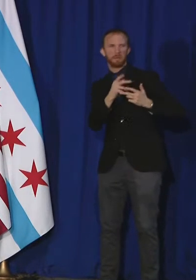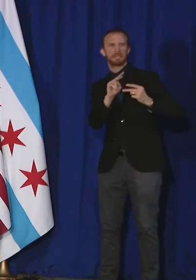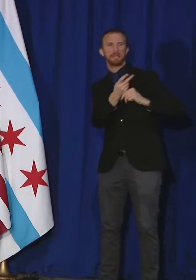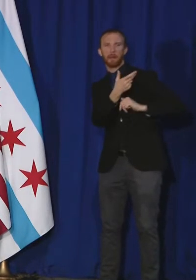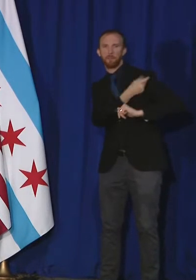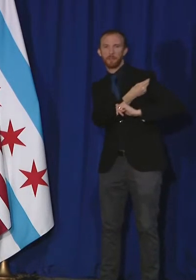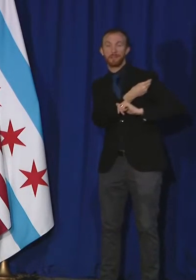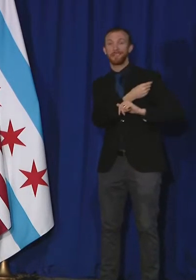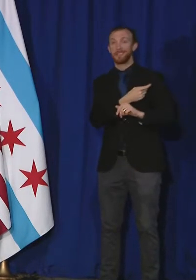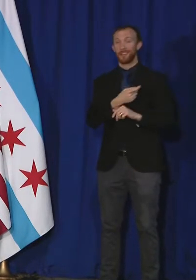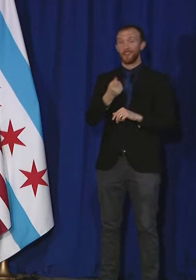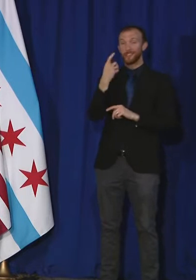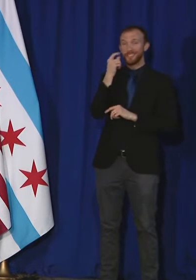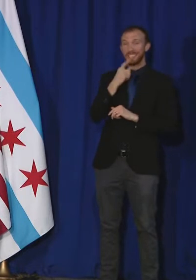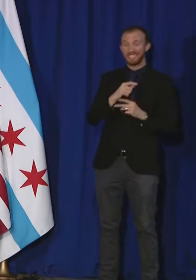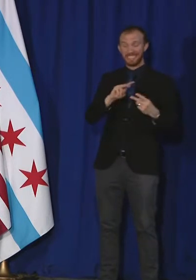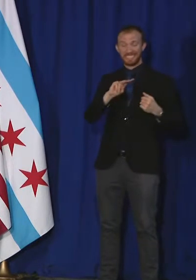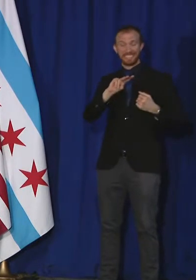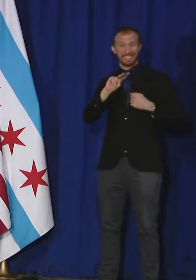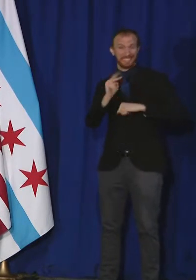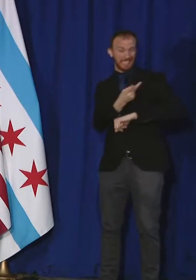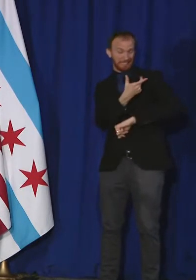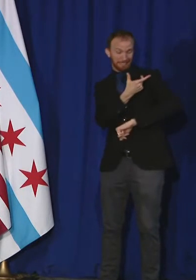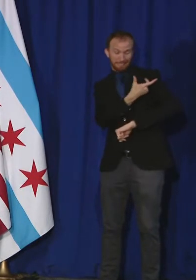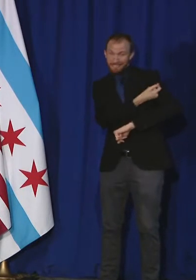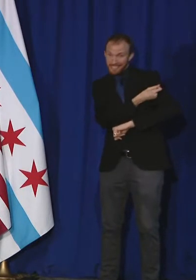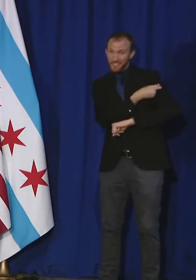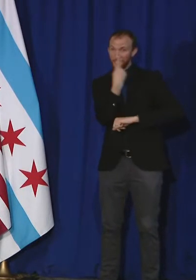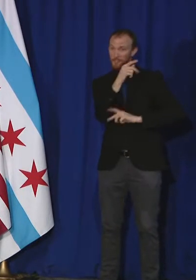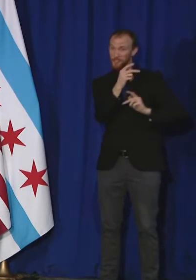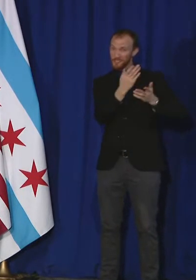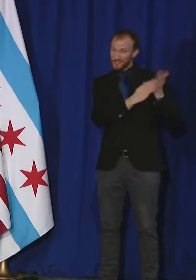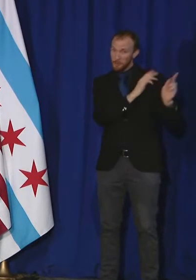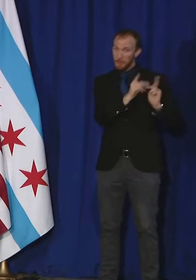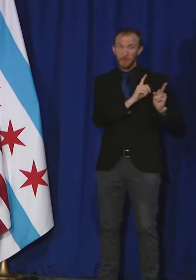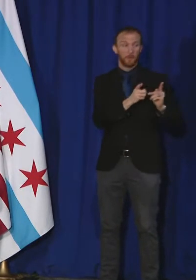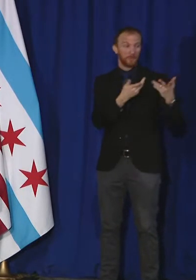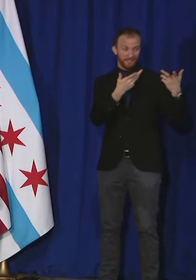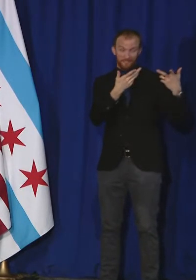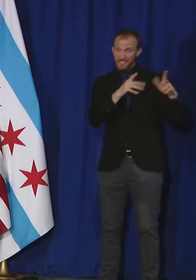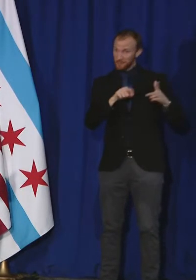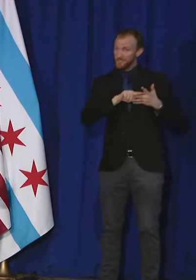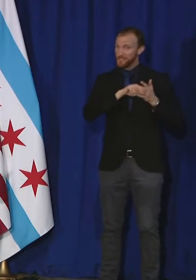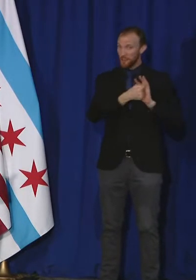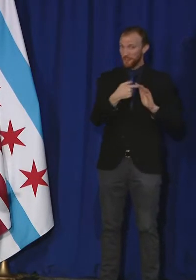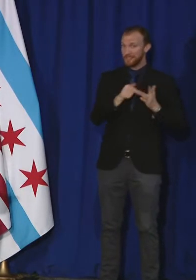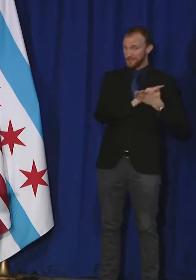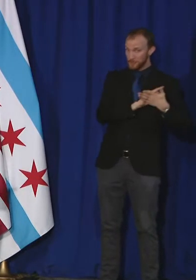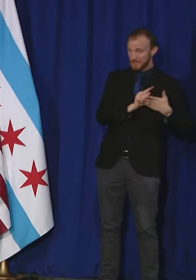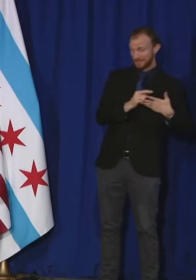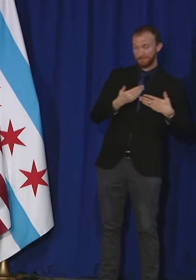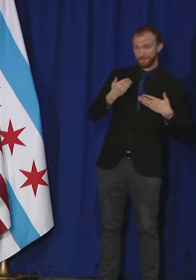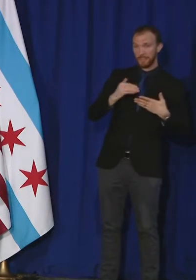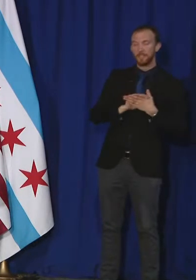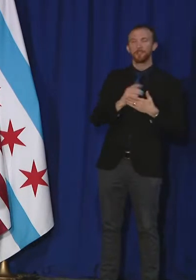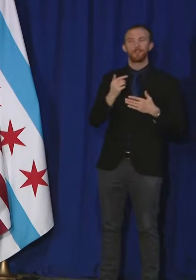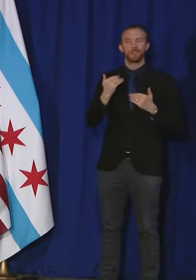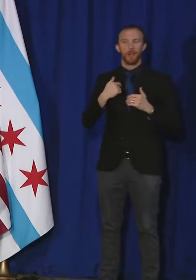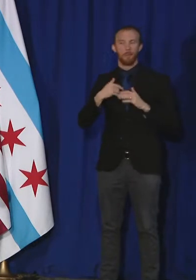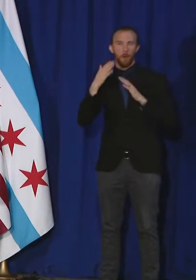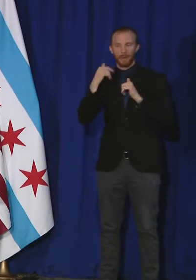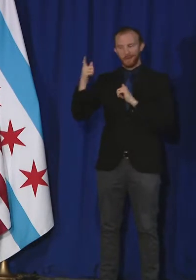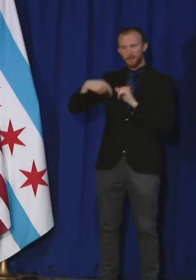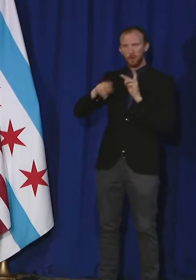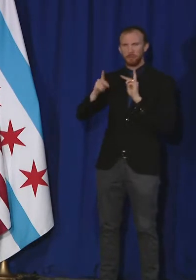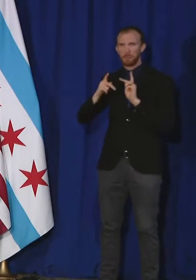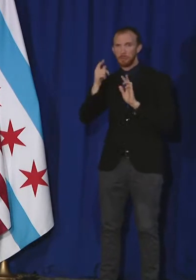started second doses of vaccine here in Chicago over the last week, and I am hopeful that many people who were perhaps